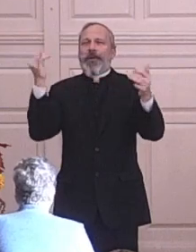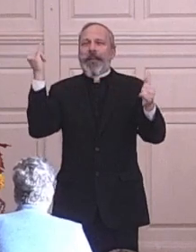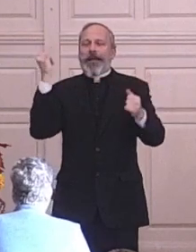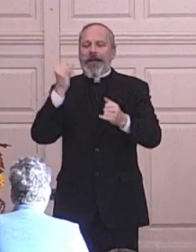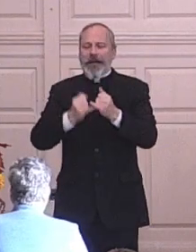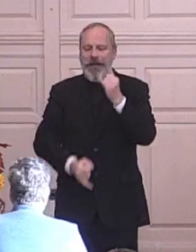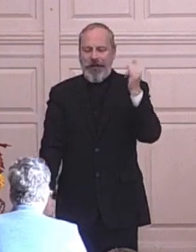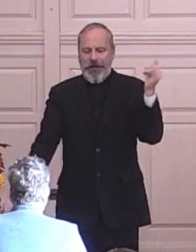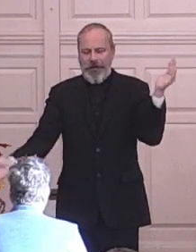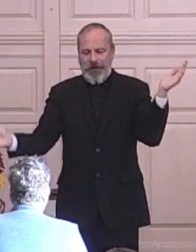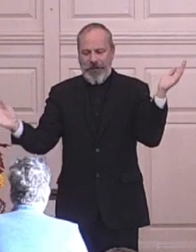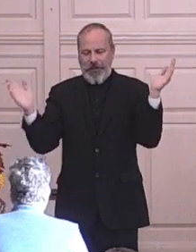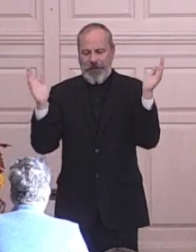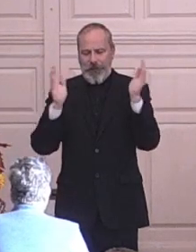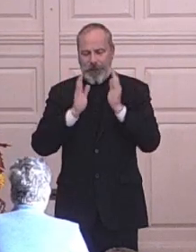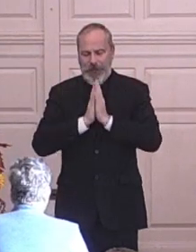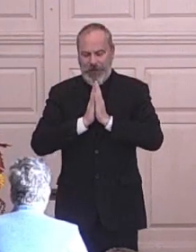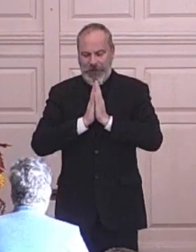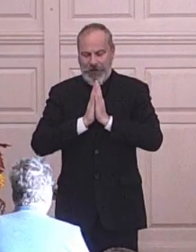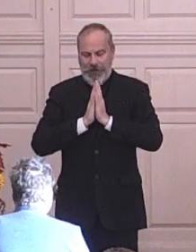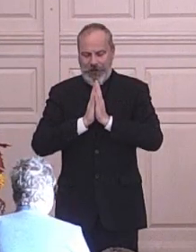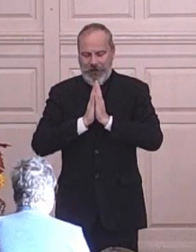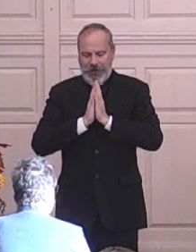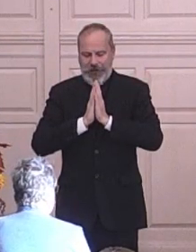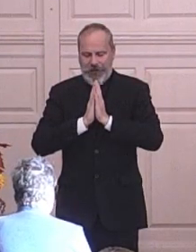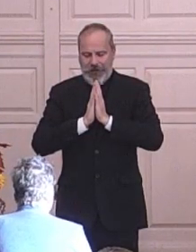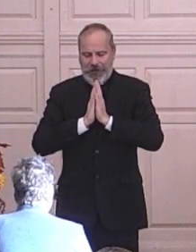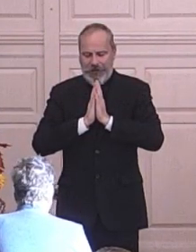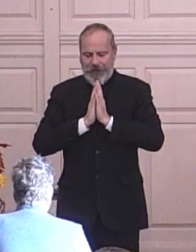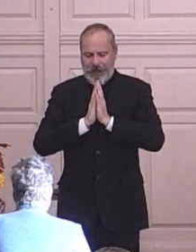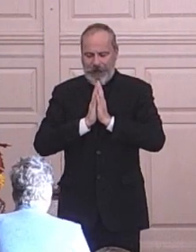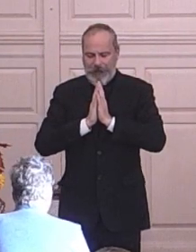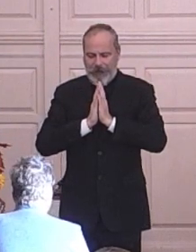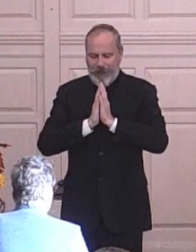world without end. Amen.